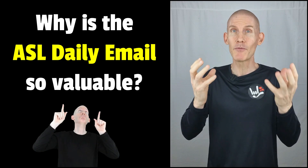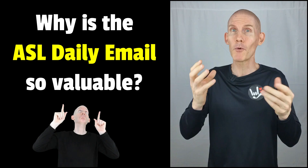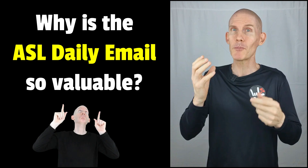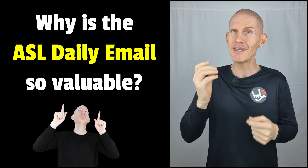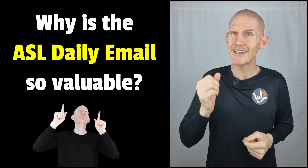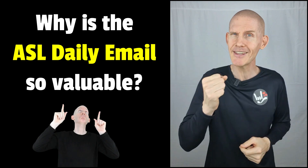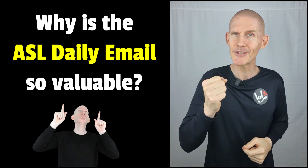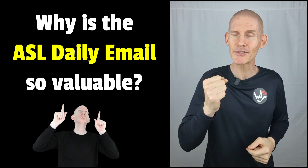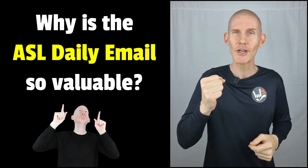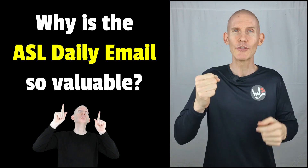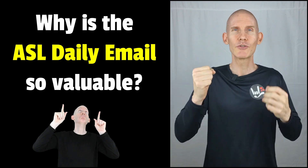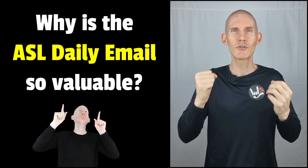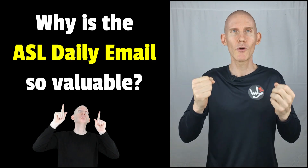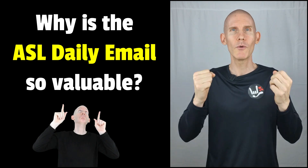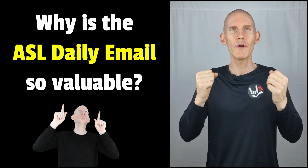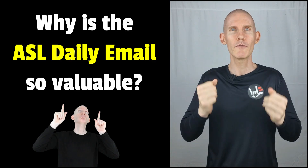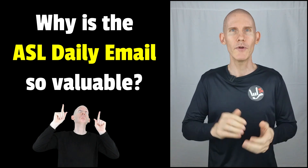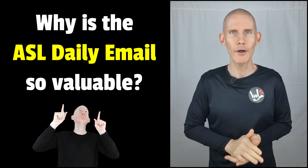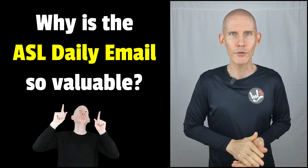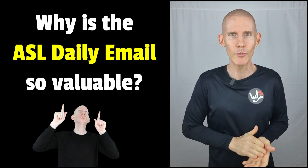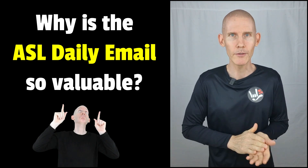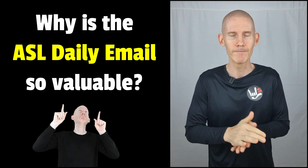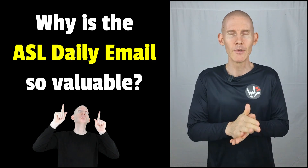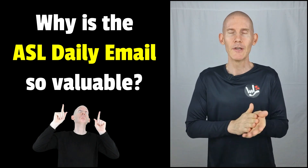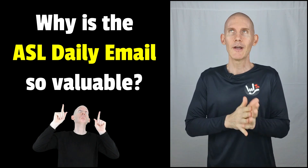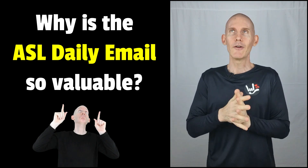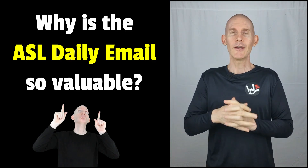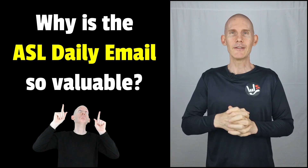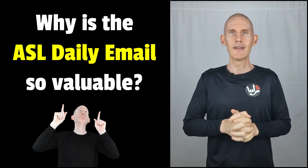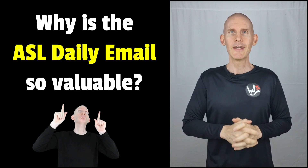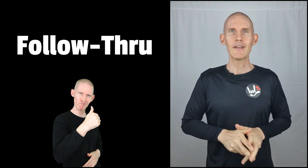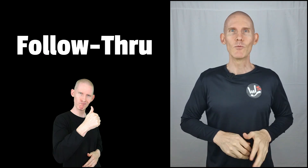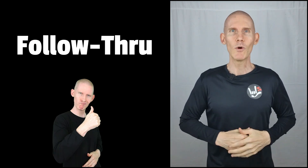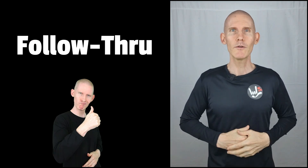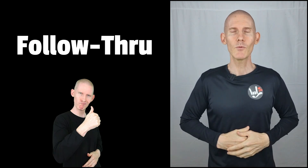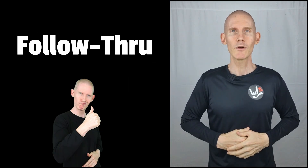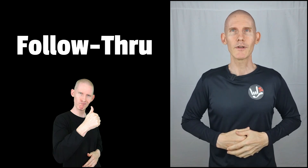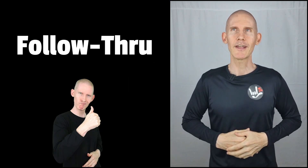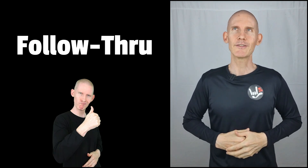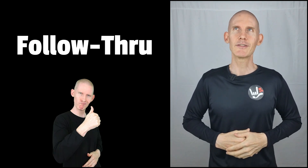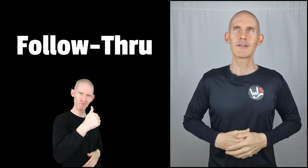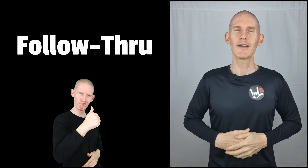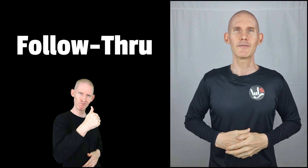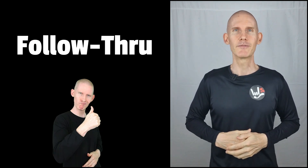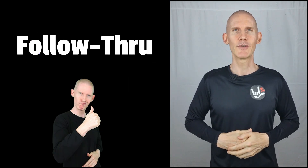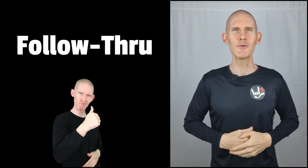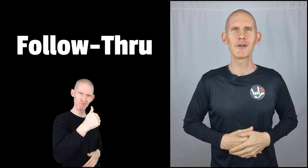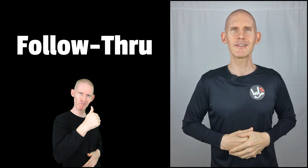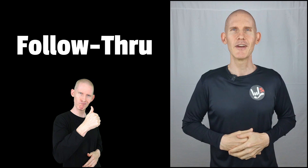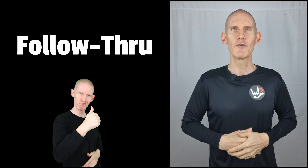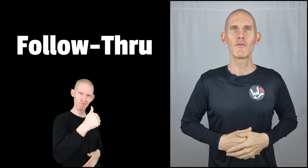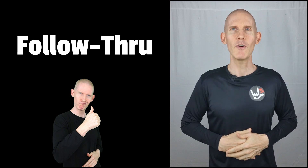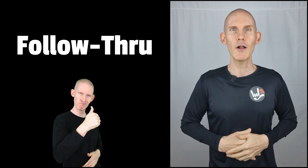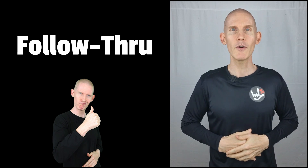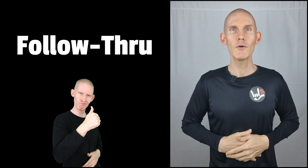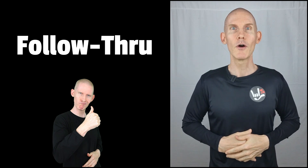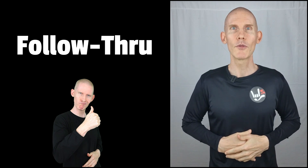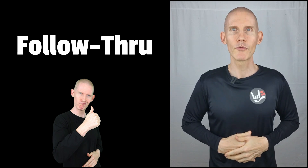for beginners so valuable? All right, in one word, I guess kind of two words, follow